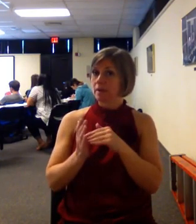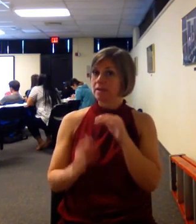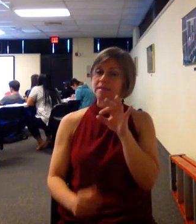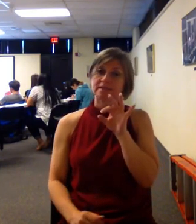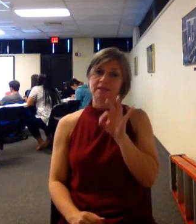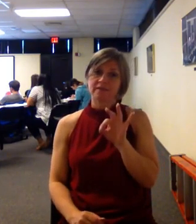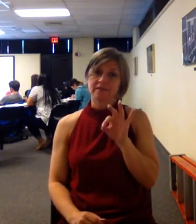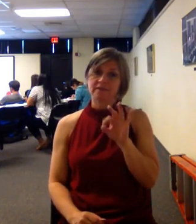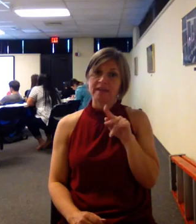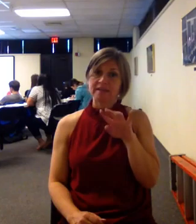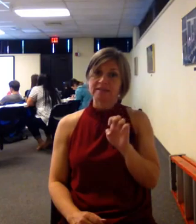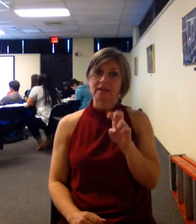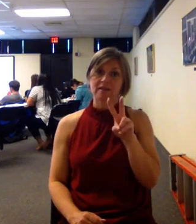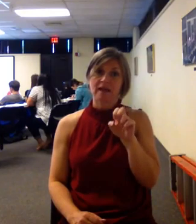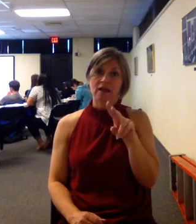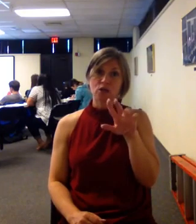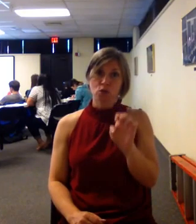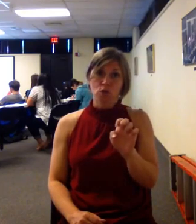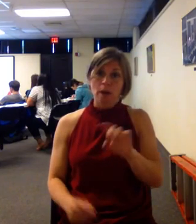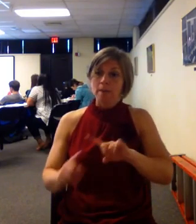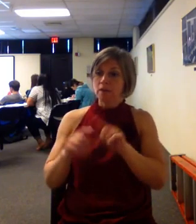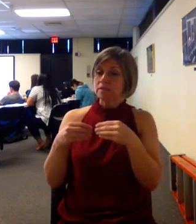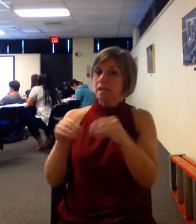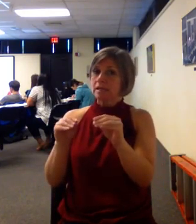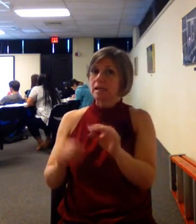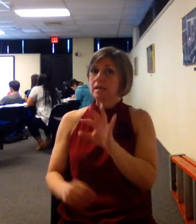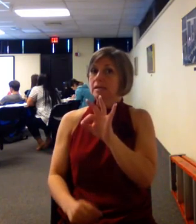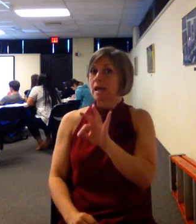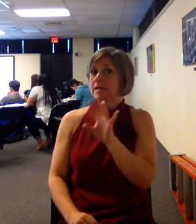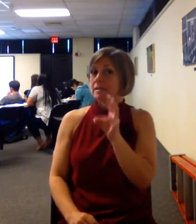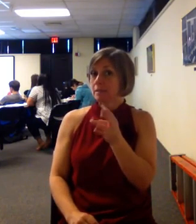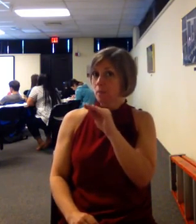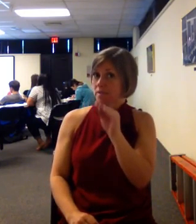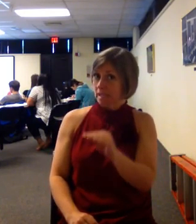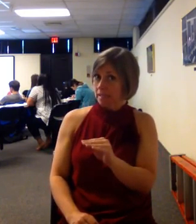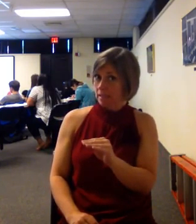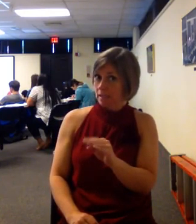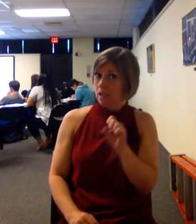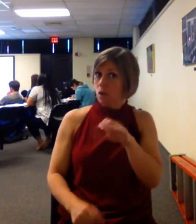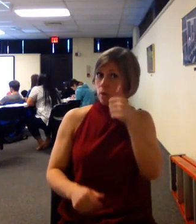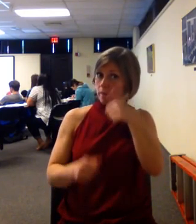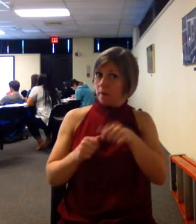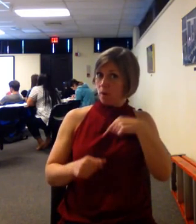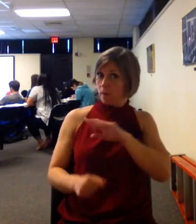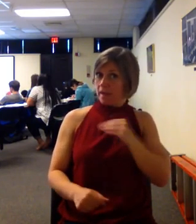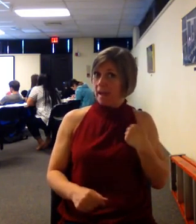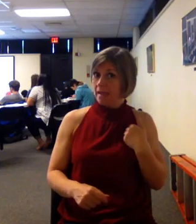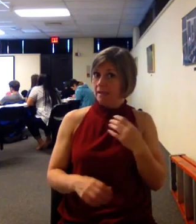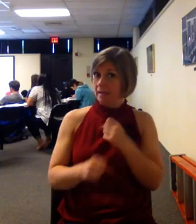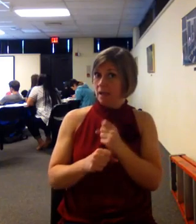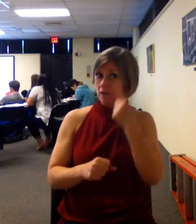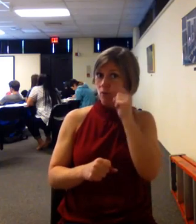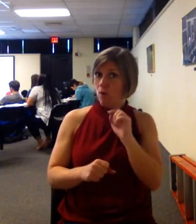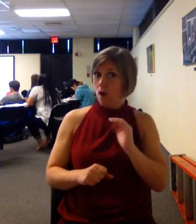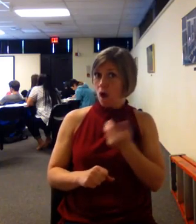value of these bonds, but they're selling at 97%. So remember what we had to get for our present value. Present value is